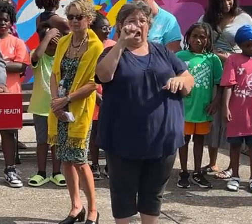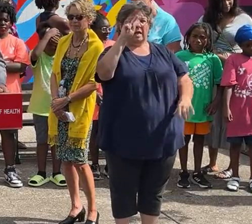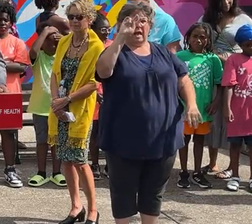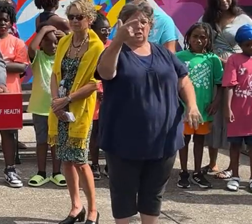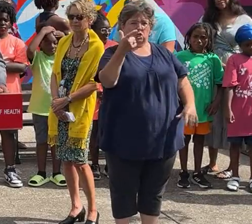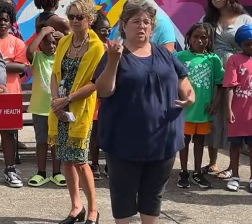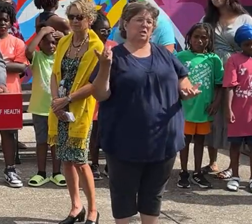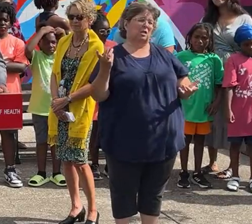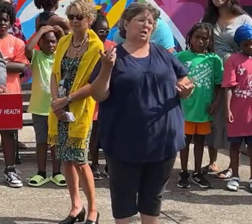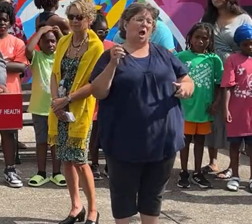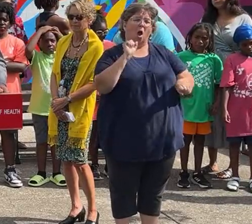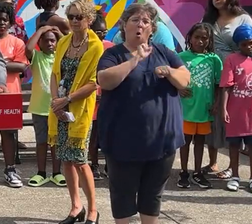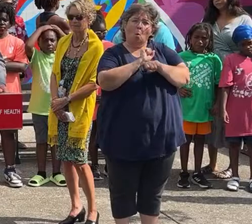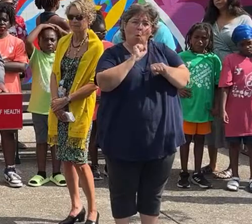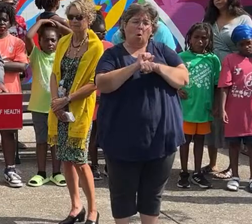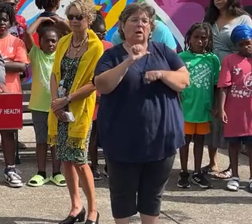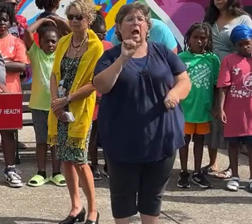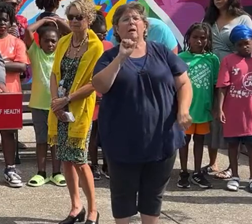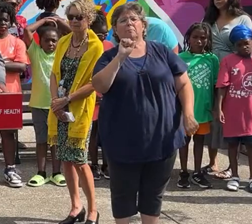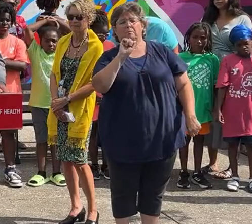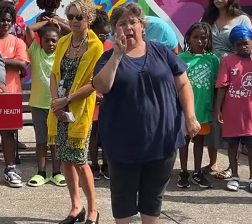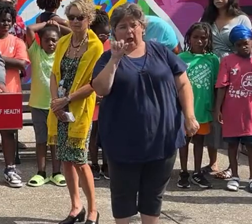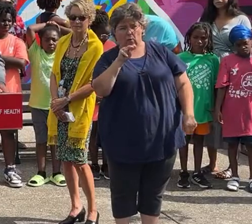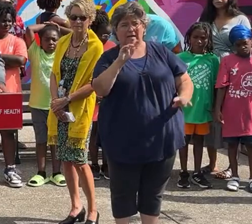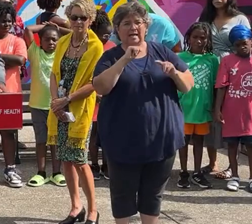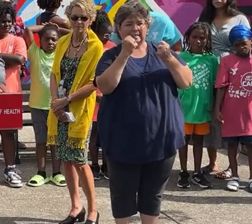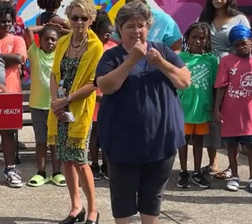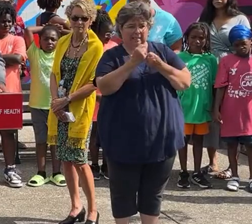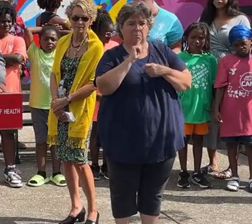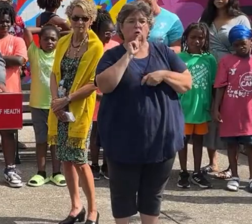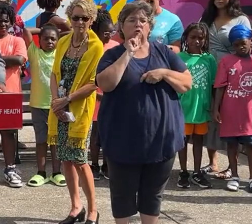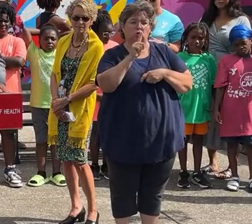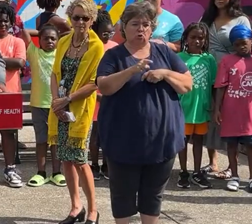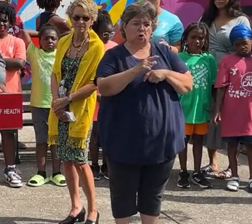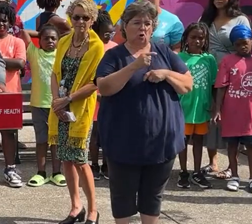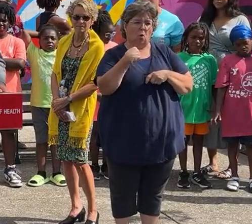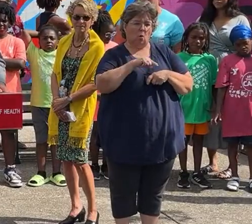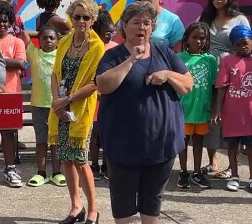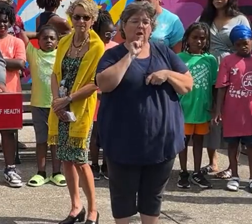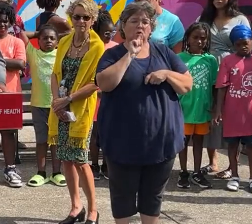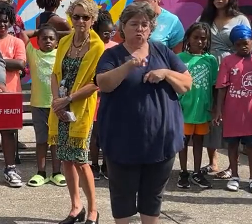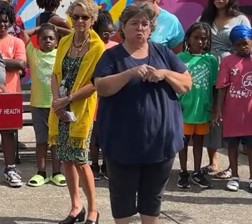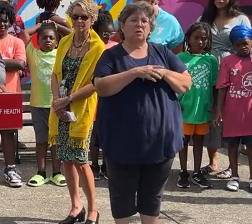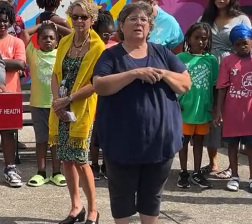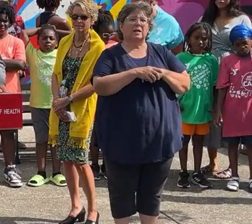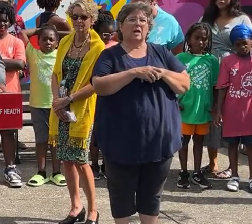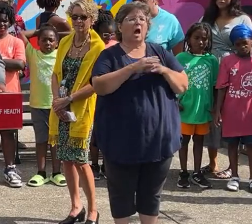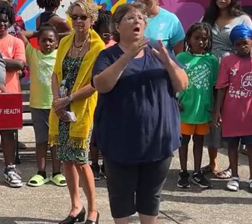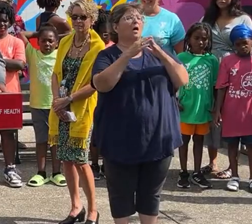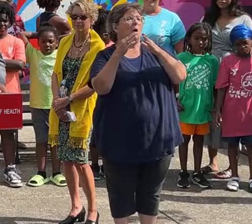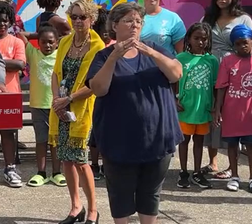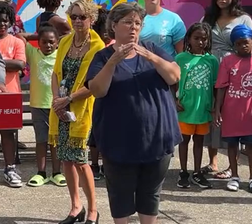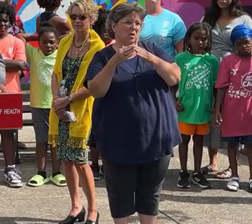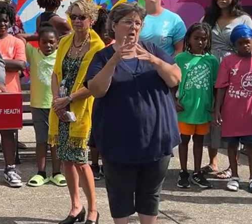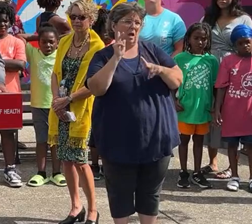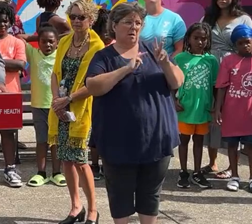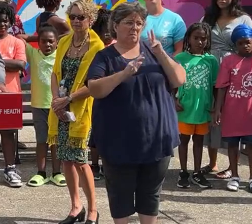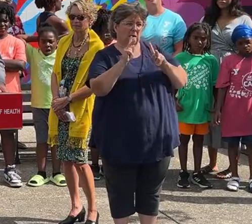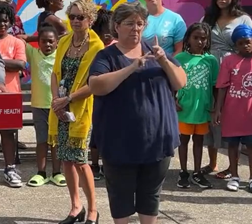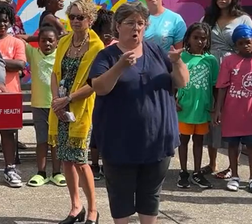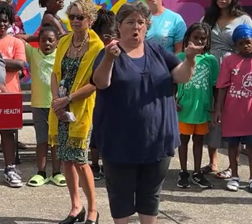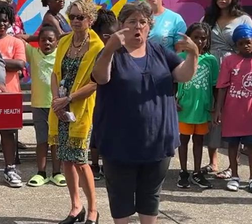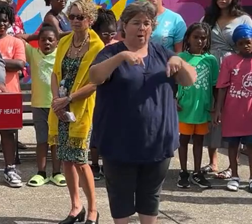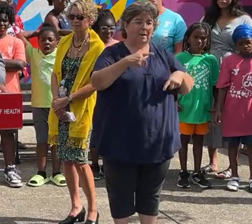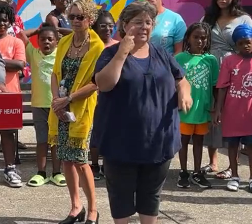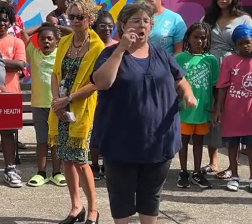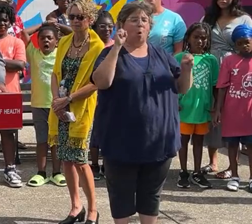AKG and the work that Aaron and his team does to ensure that we truly are a community that people, when they come in,